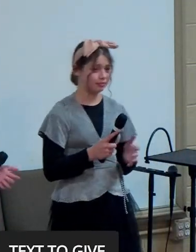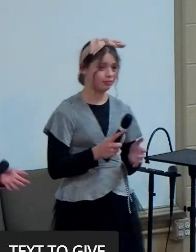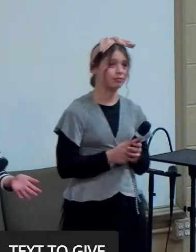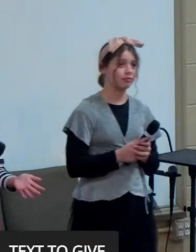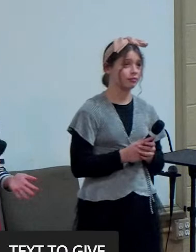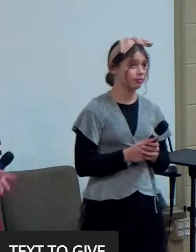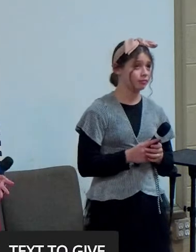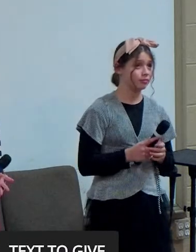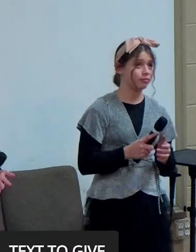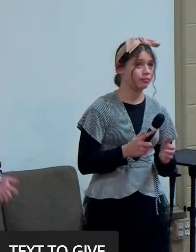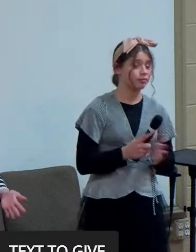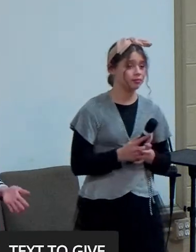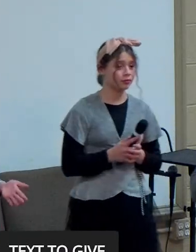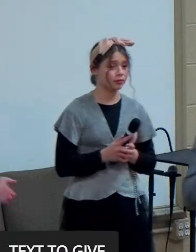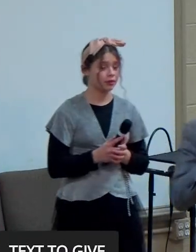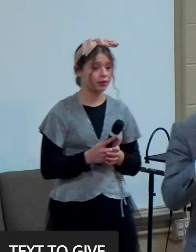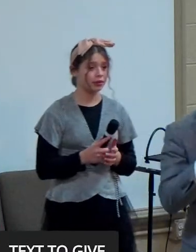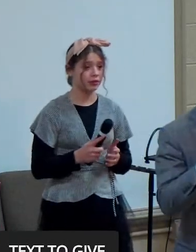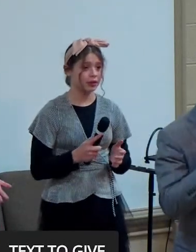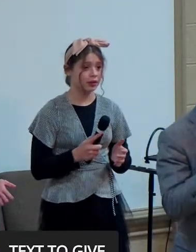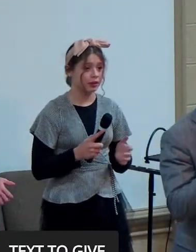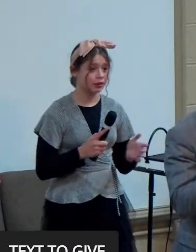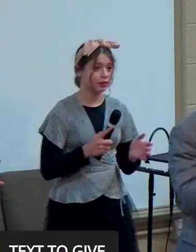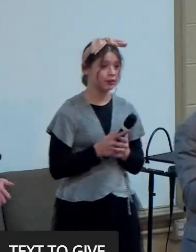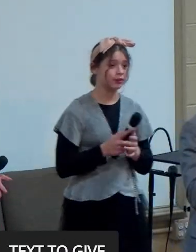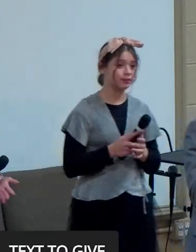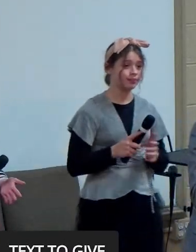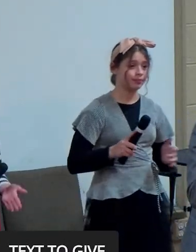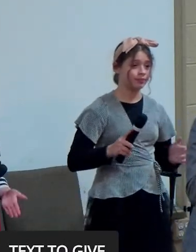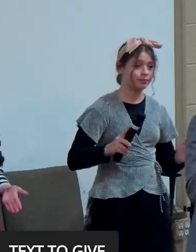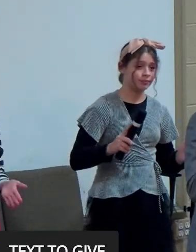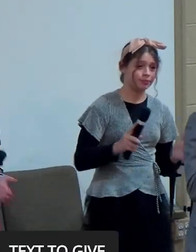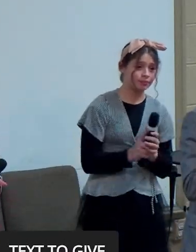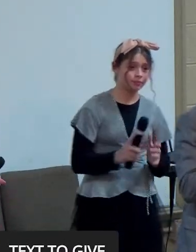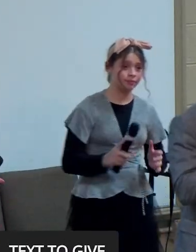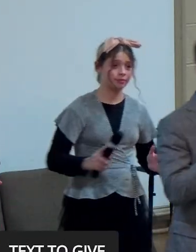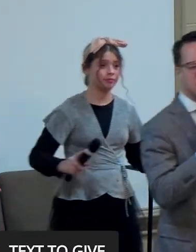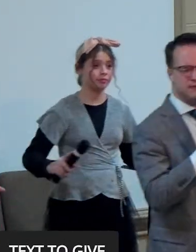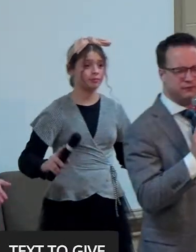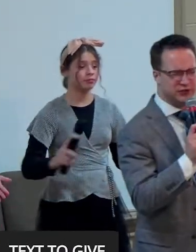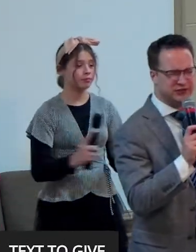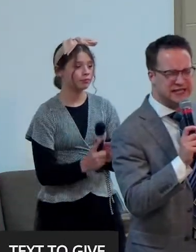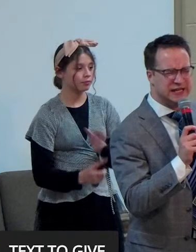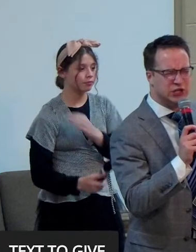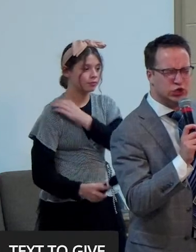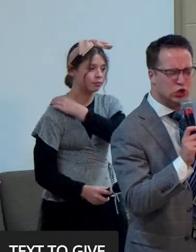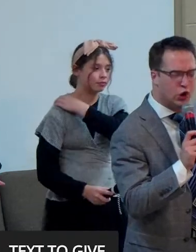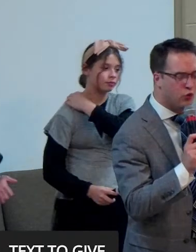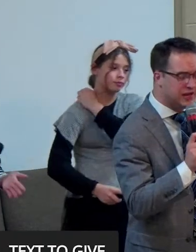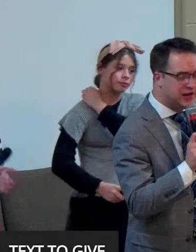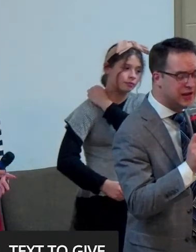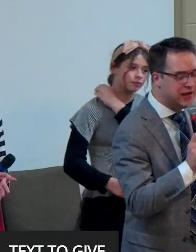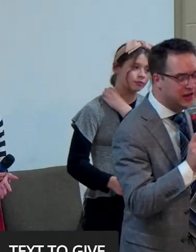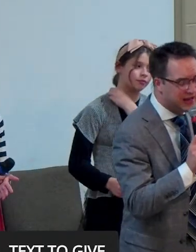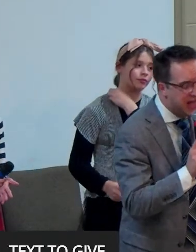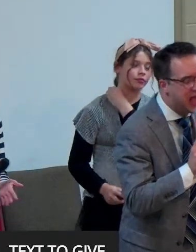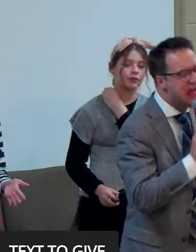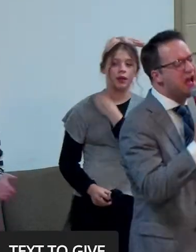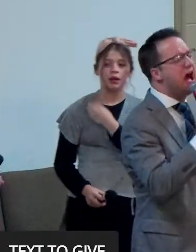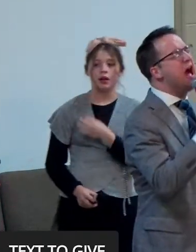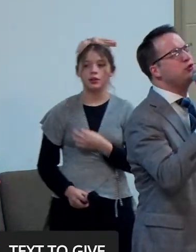the heartaches they bring. Oh, the comfort in